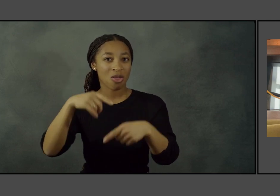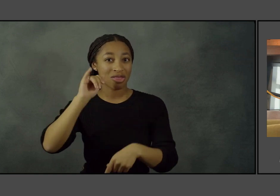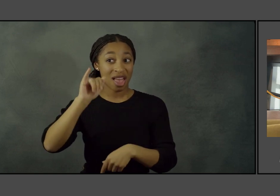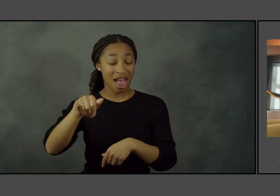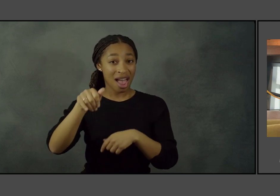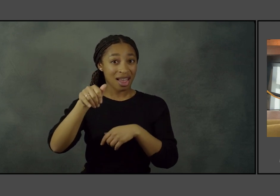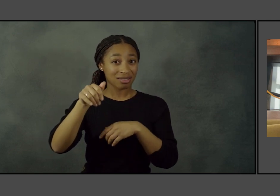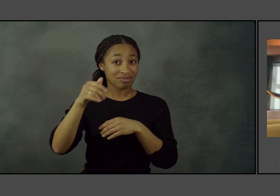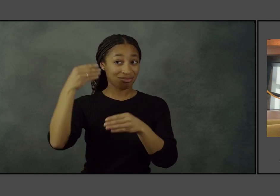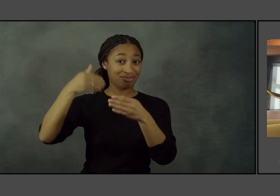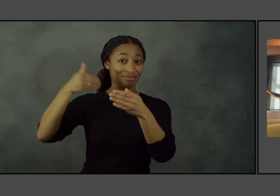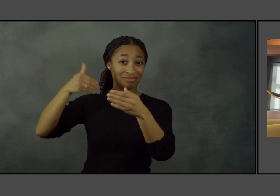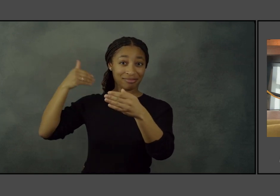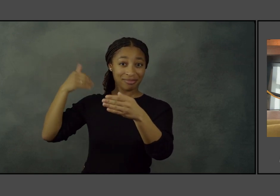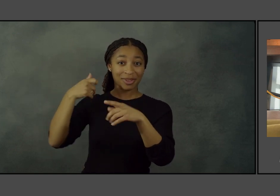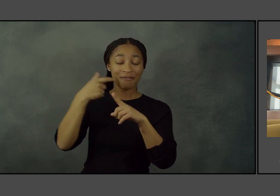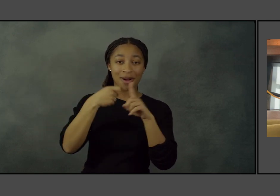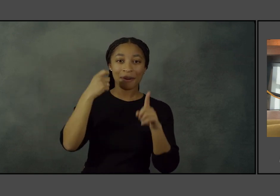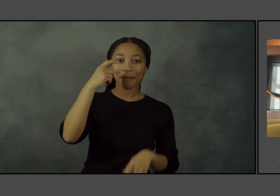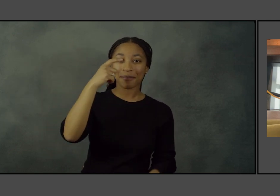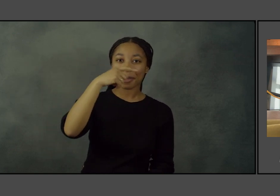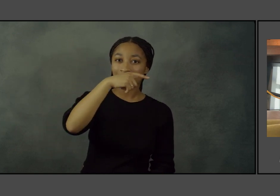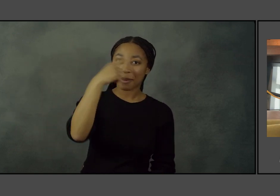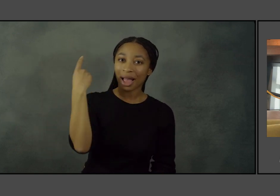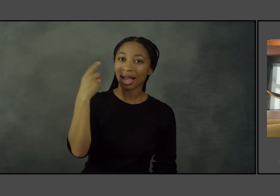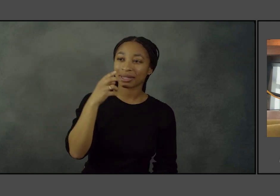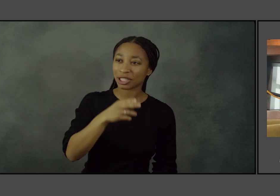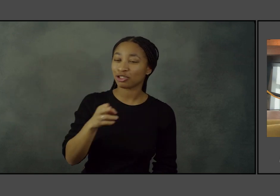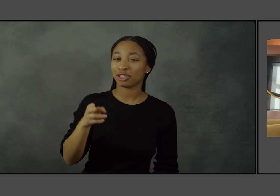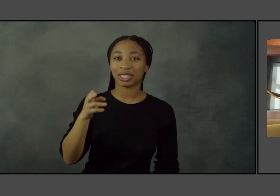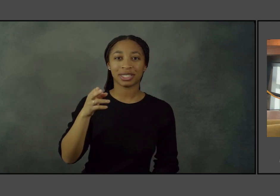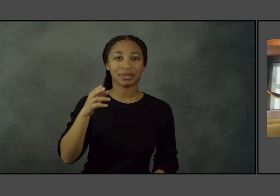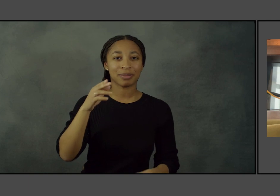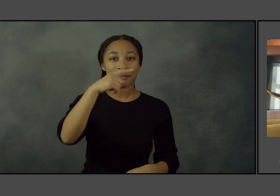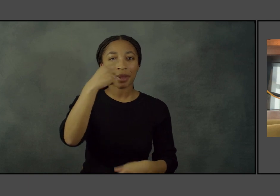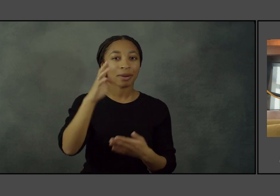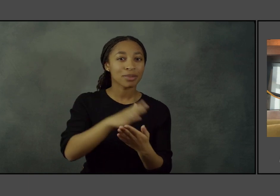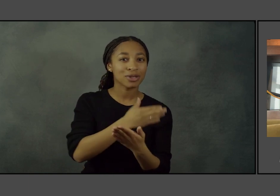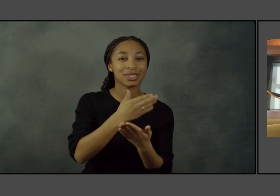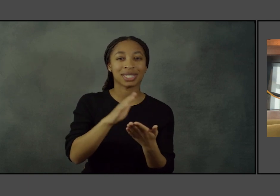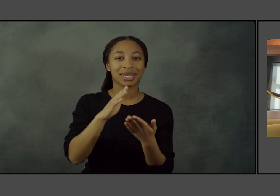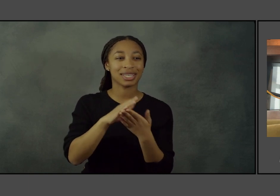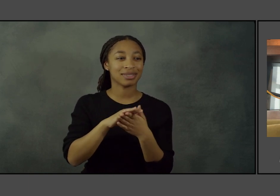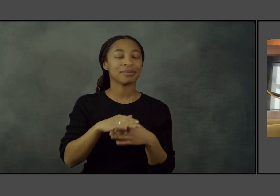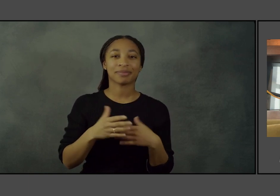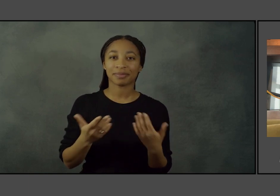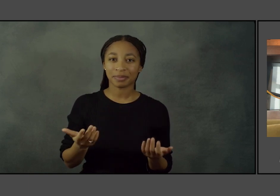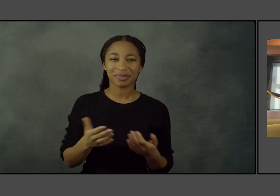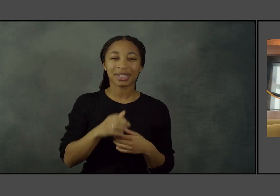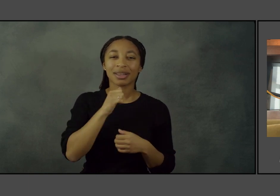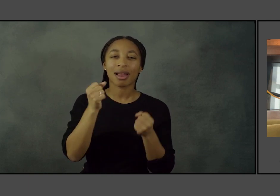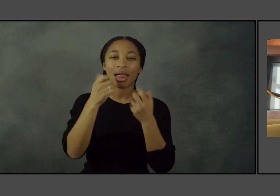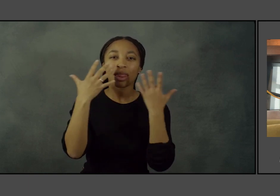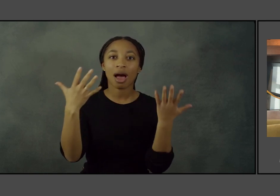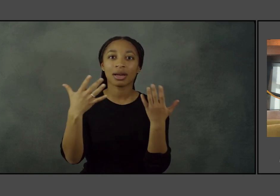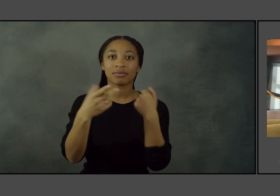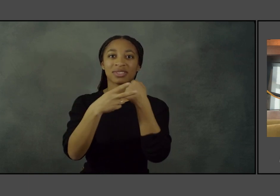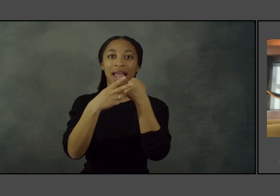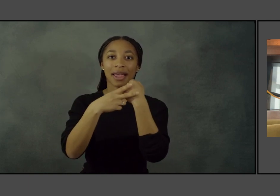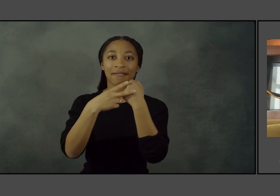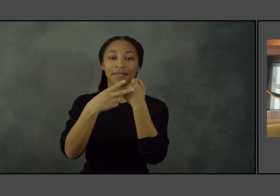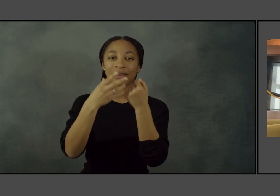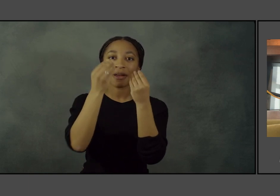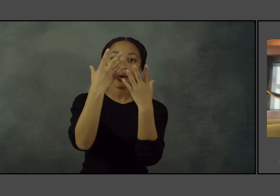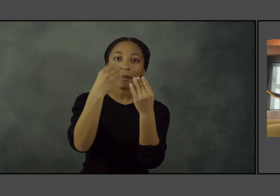really points to these places and spaces in time that there aren't like kind of concrete archives for, where this Black and